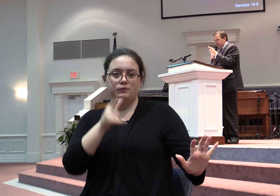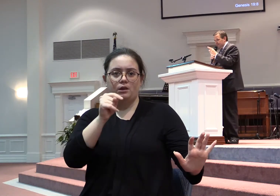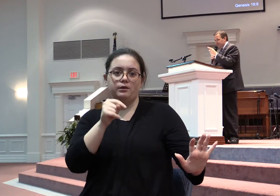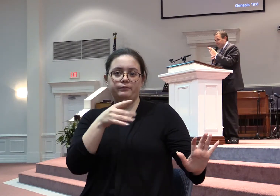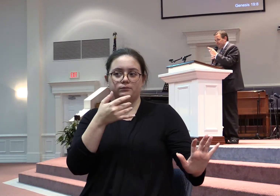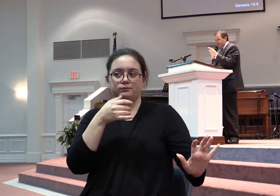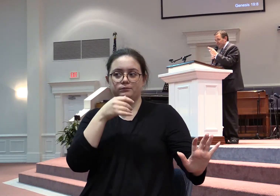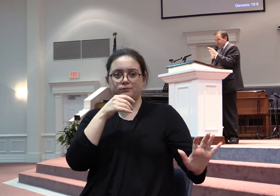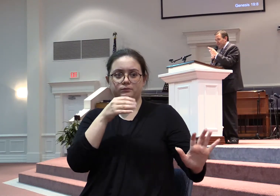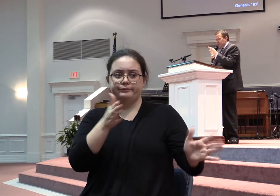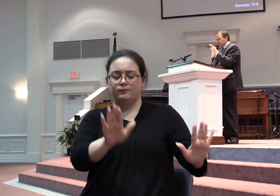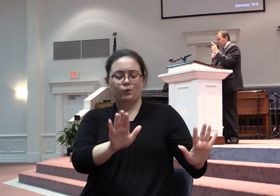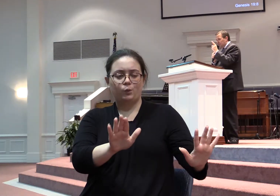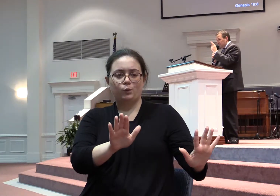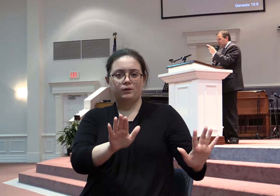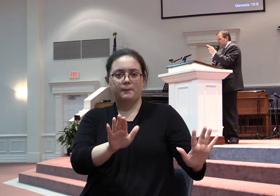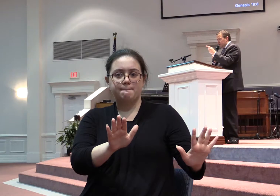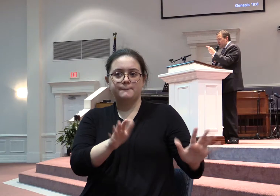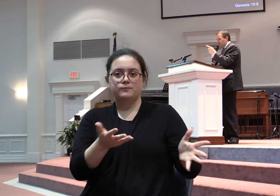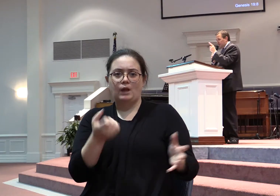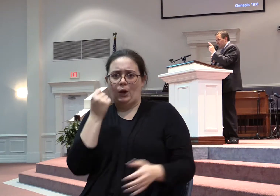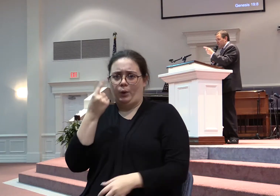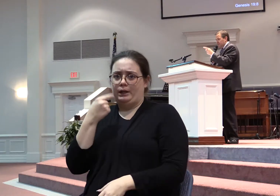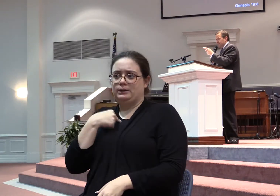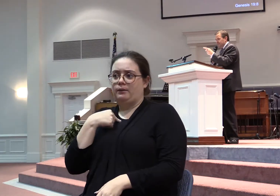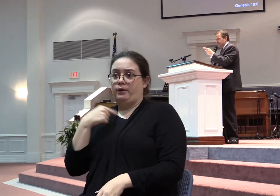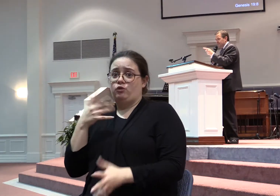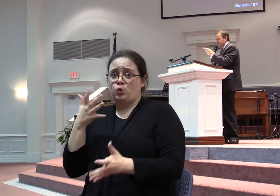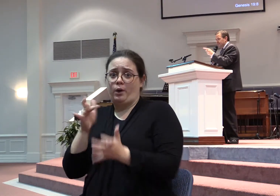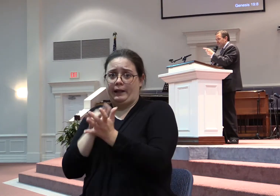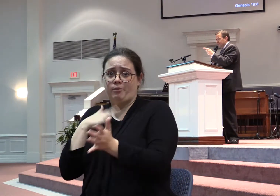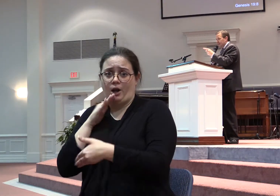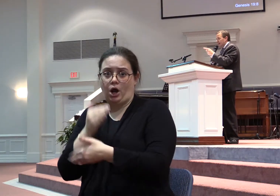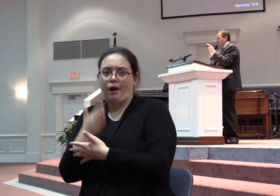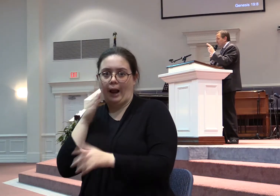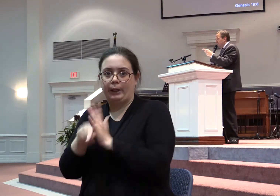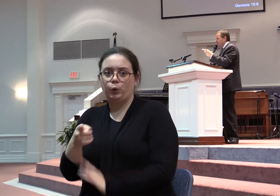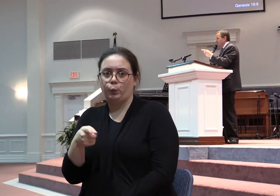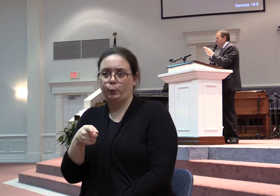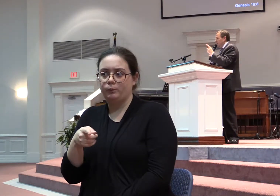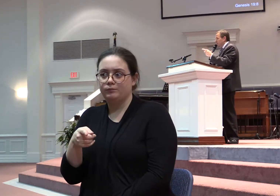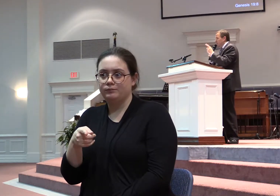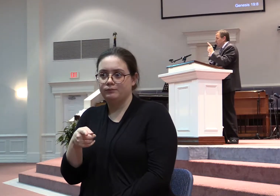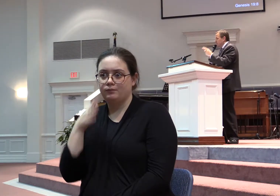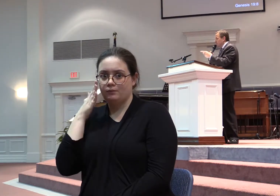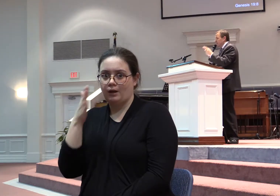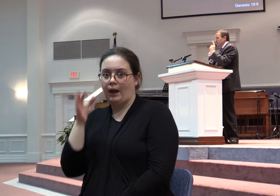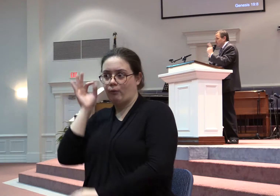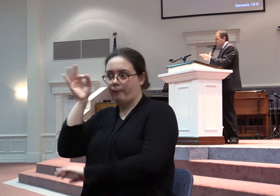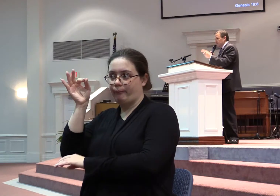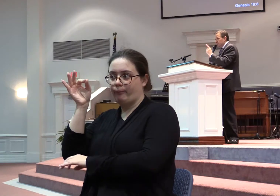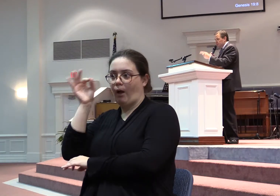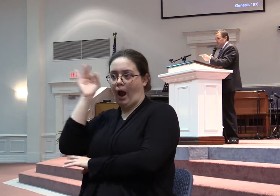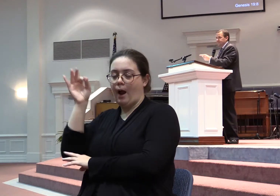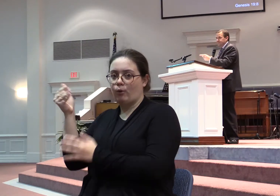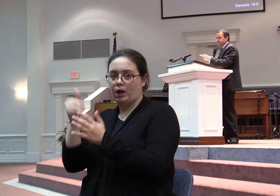this. Right. Because you ever want to mess with my daughter and I'll hurt you. Amen. I'll kill you and I'll get up and preach a sermon as soon